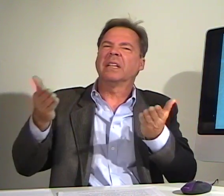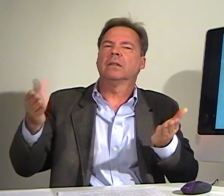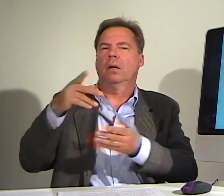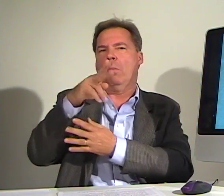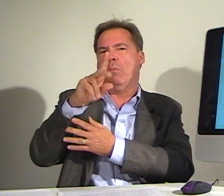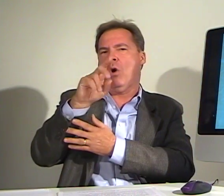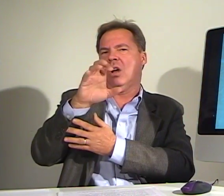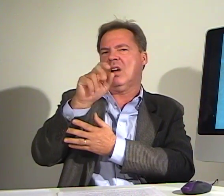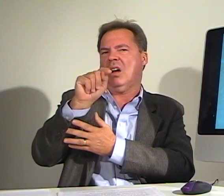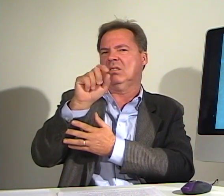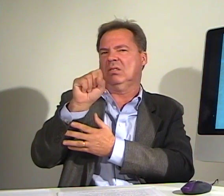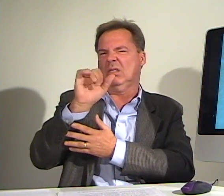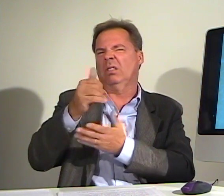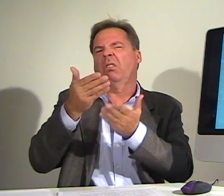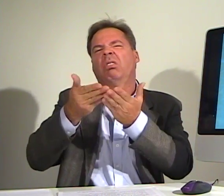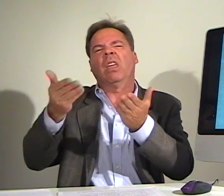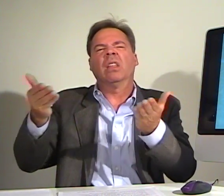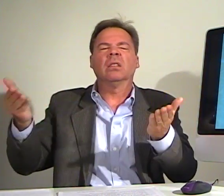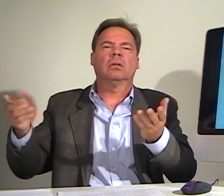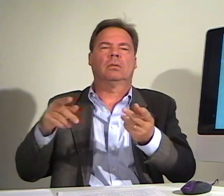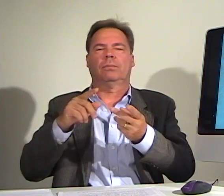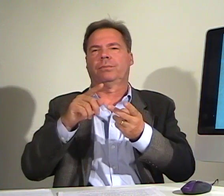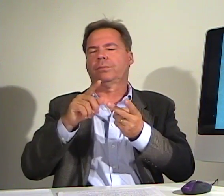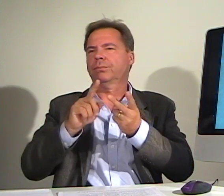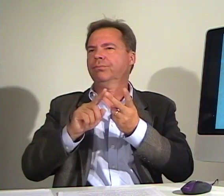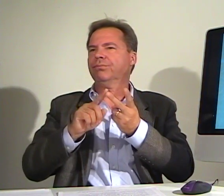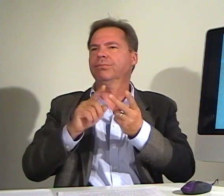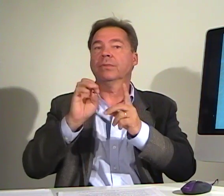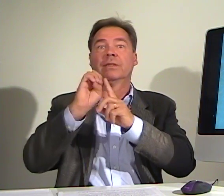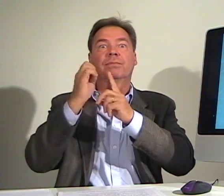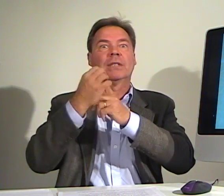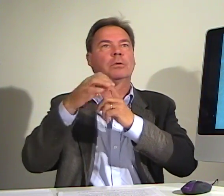that typically products or things